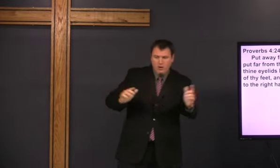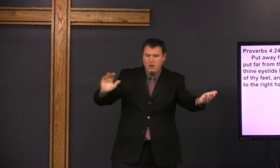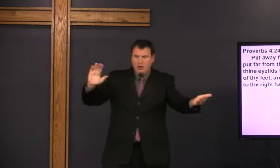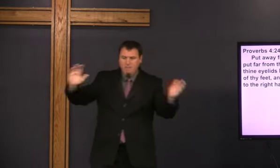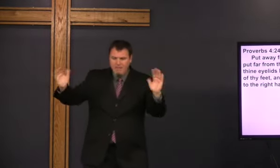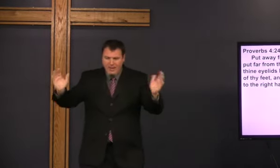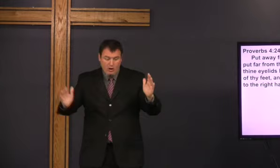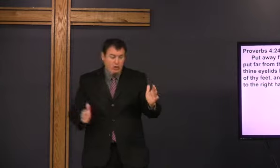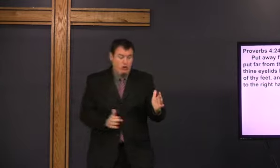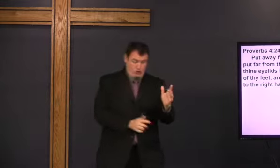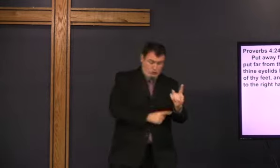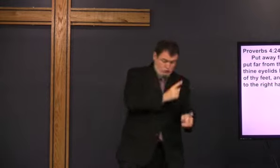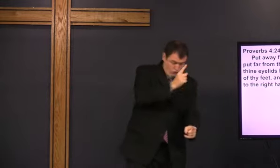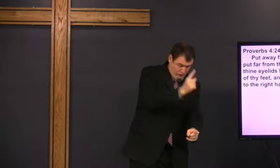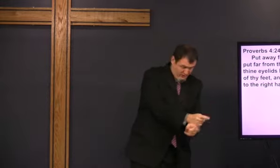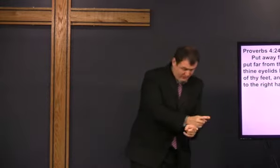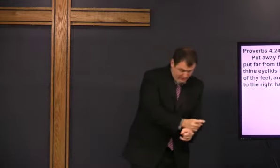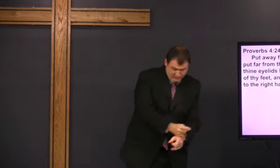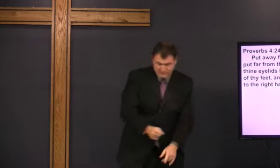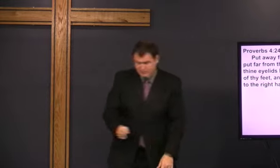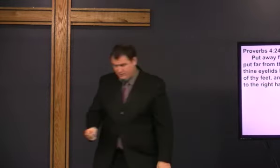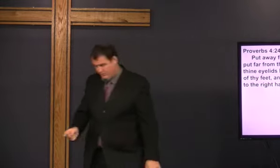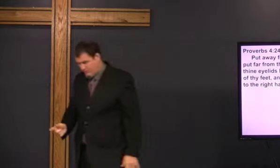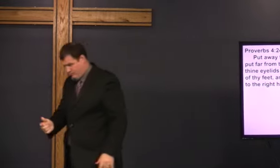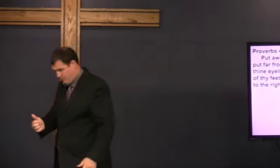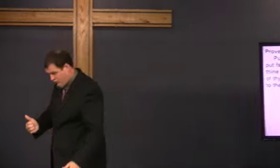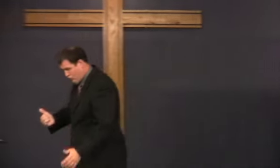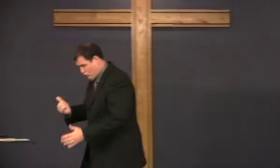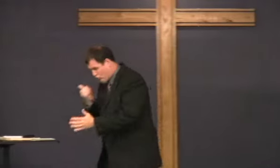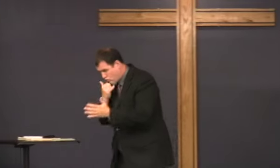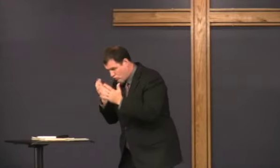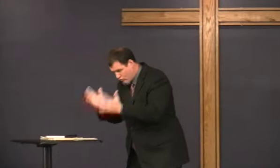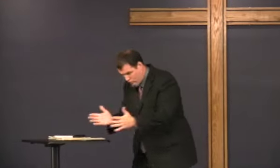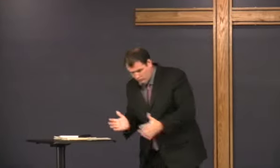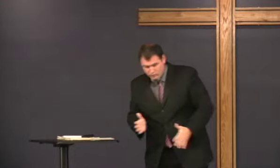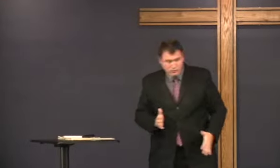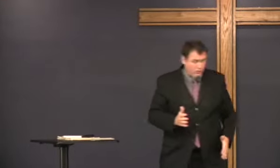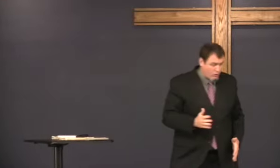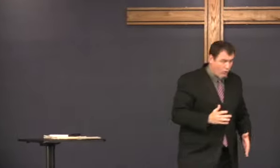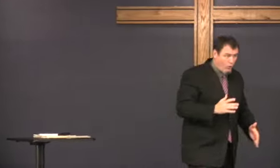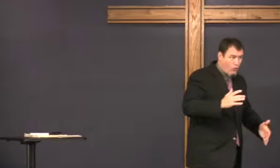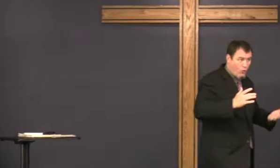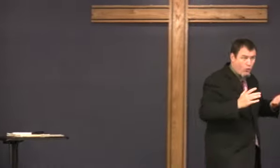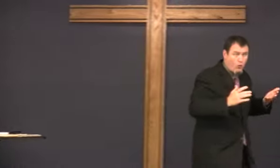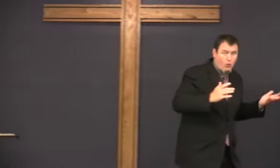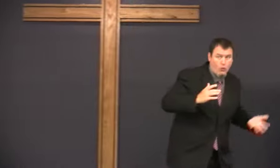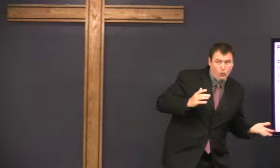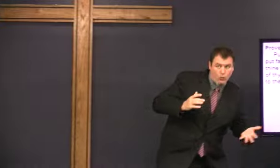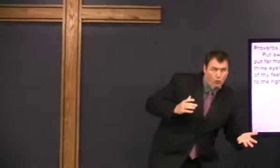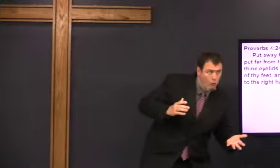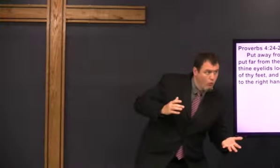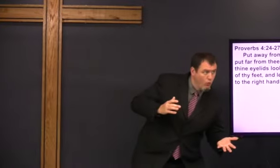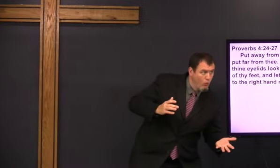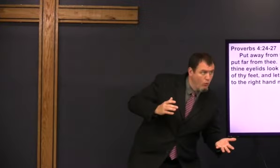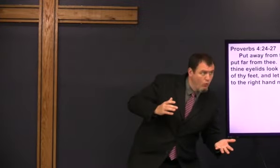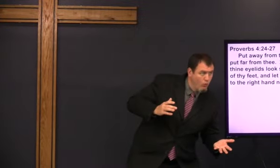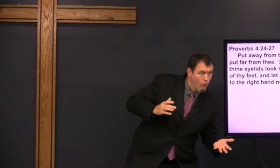The whole point of Proverbs is comparing right to wrong. Here's the wrong way,